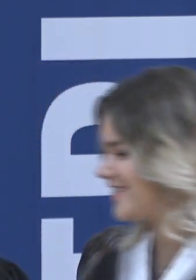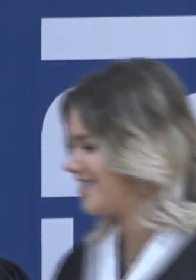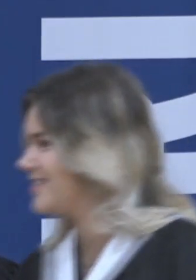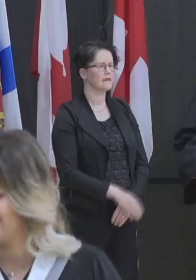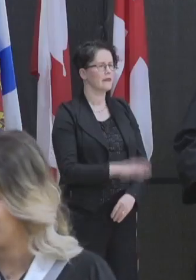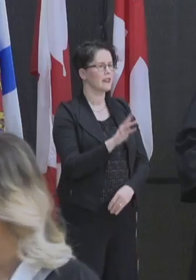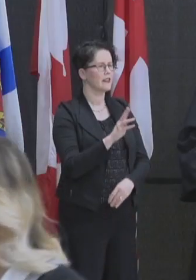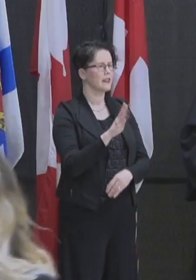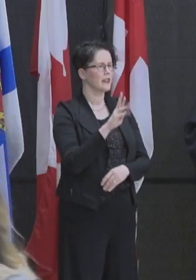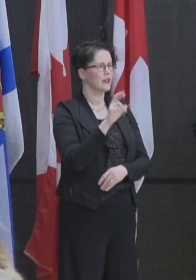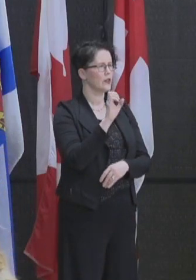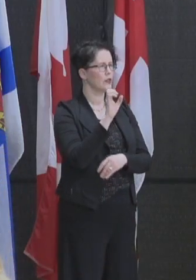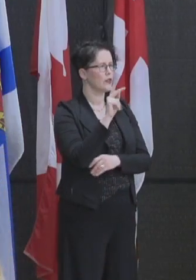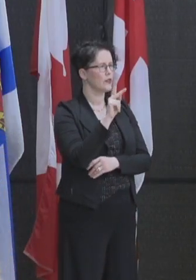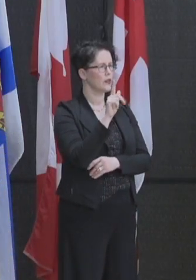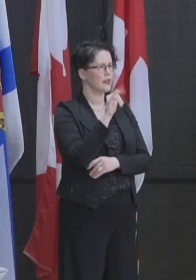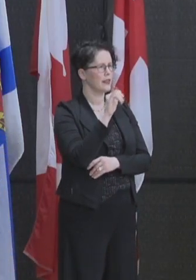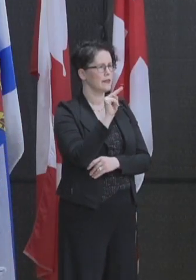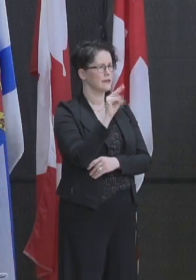Brooklyn Malcolm.